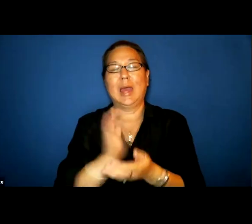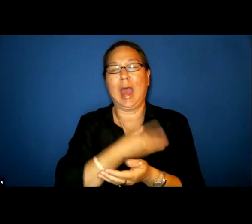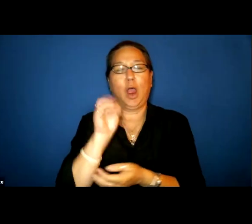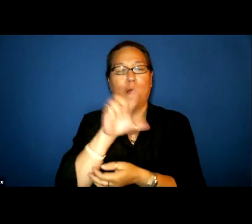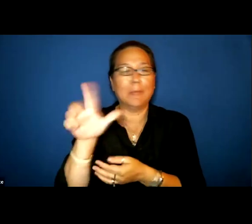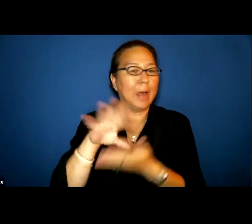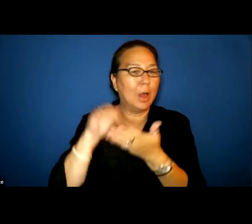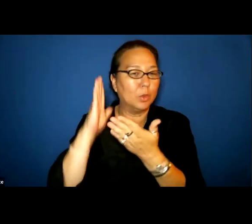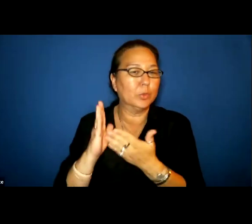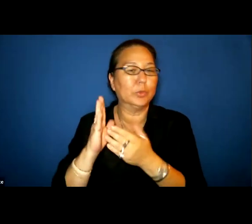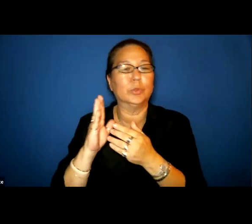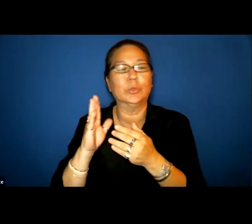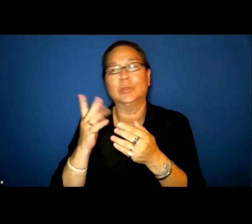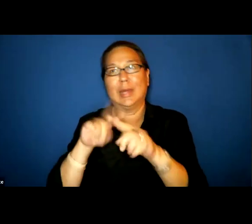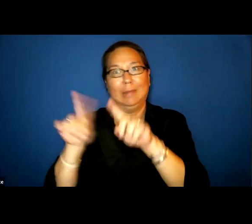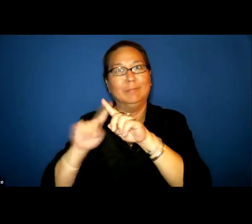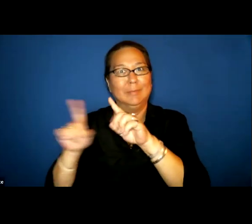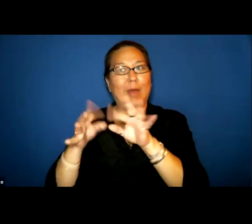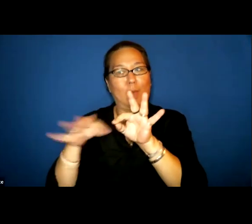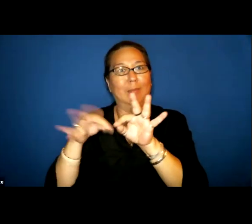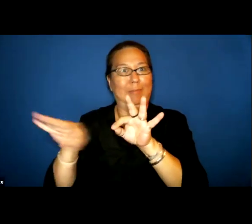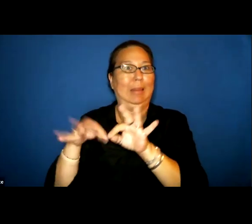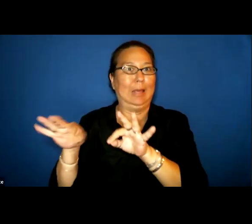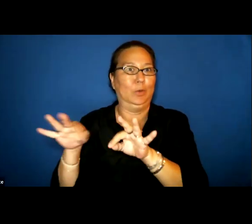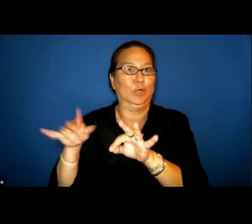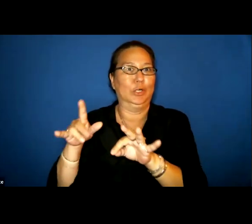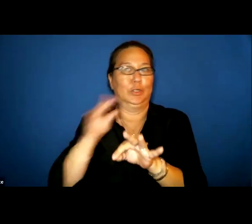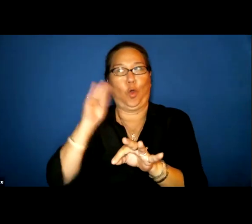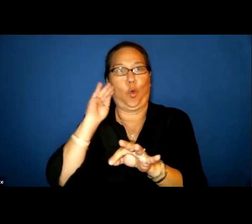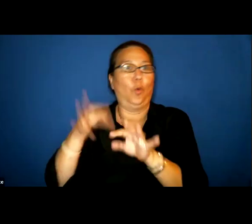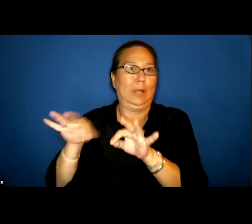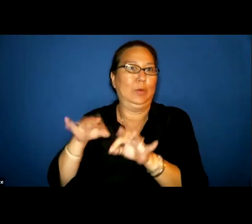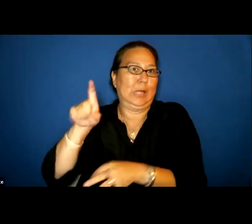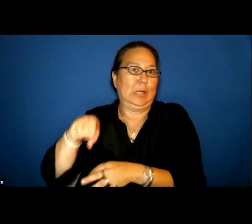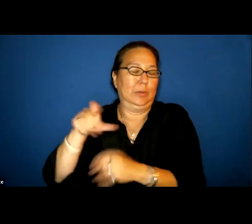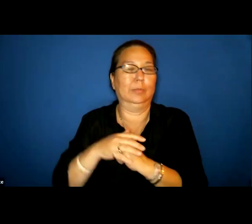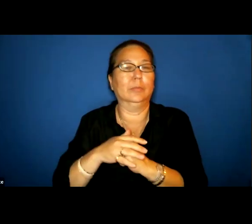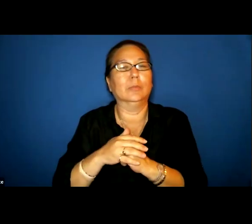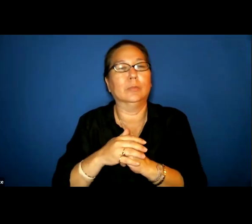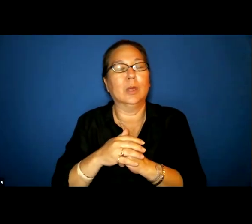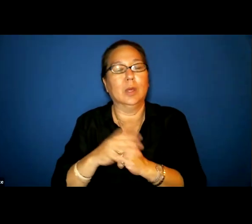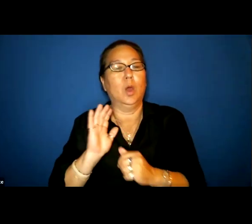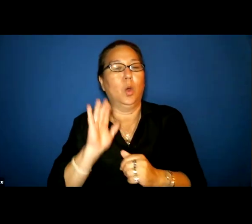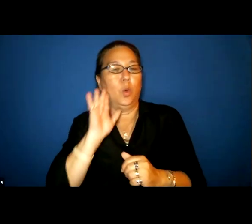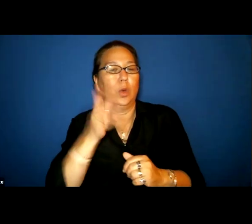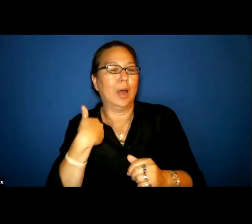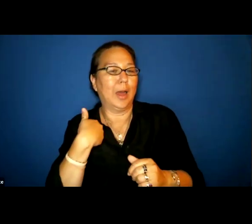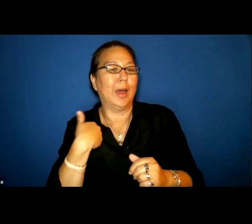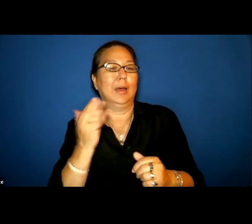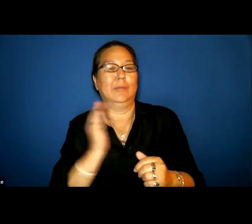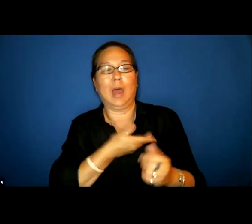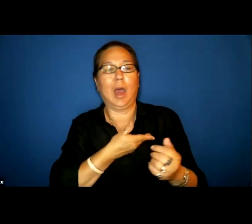in a variety of language that's needed. And then regular education, we will be having our student support team, our secondary